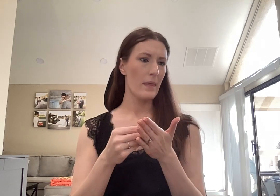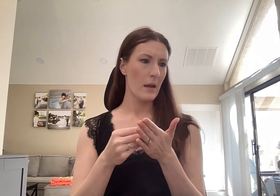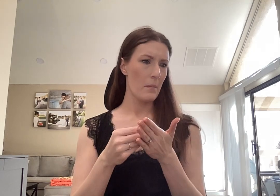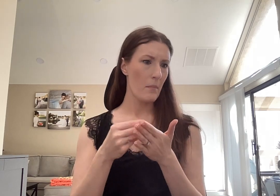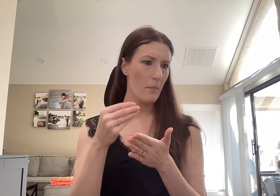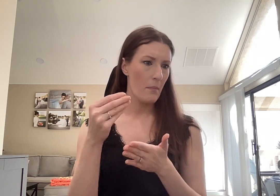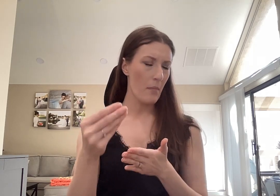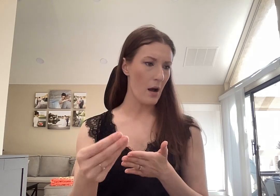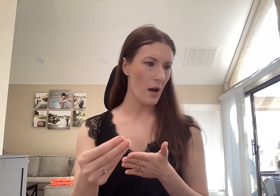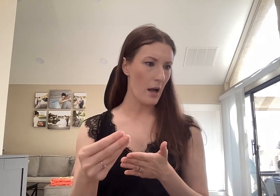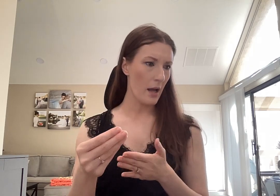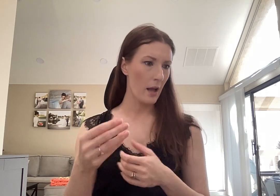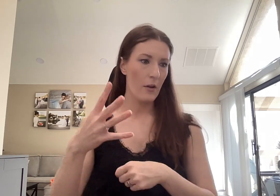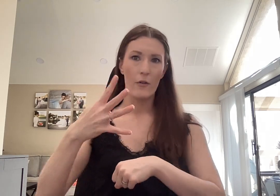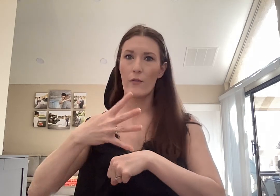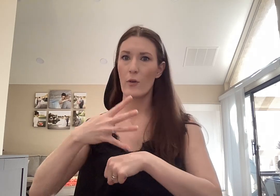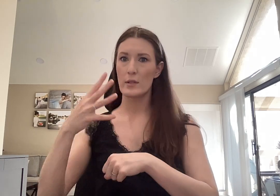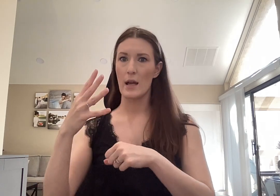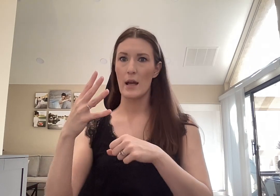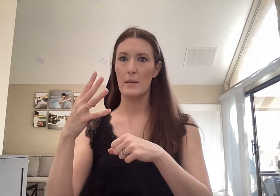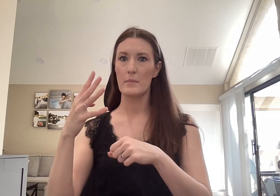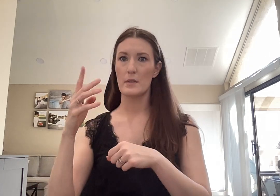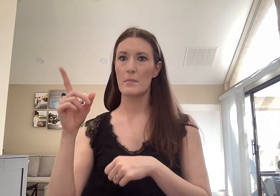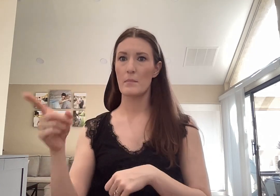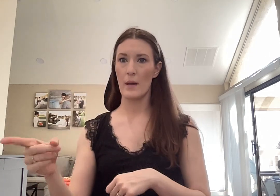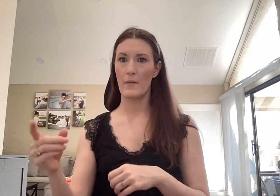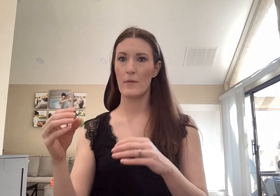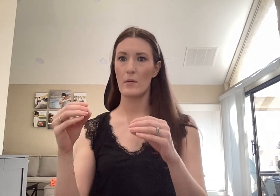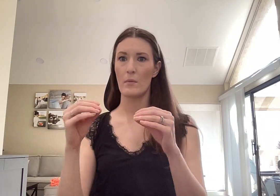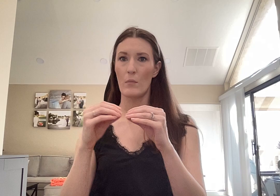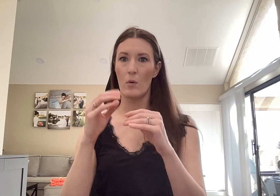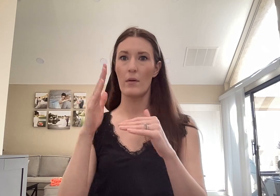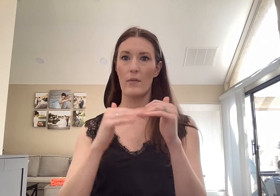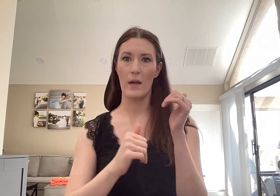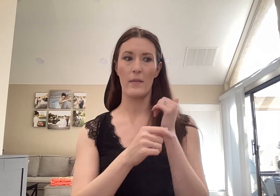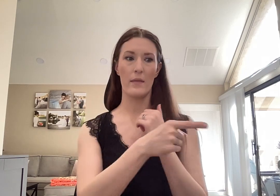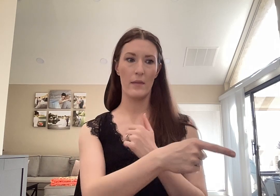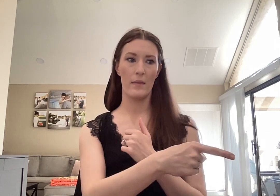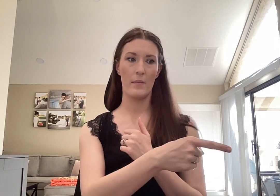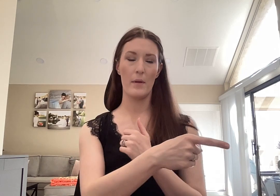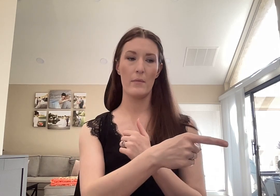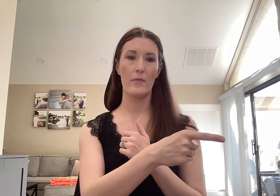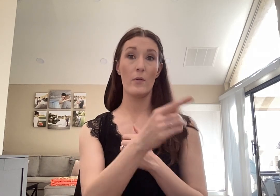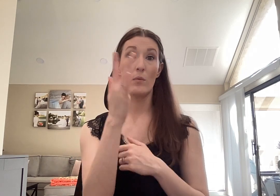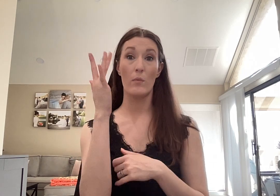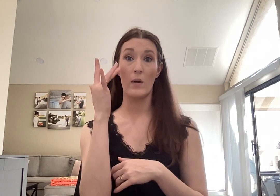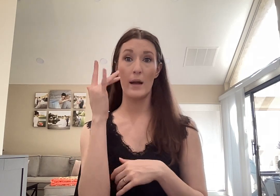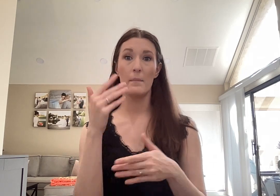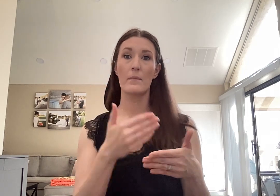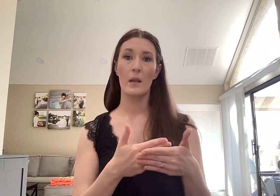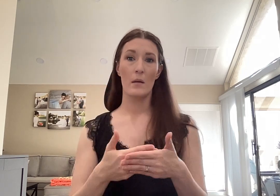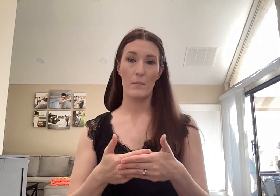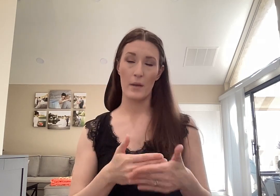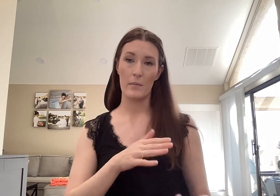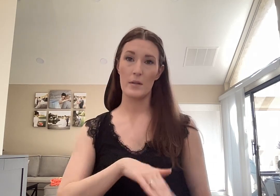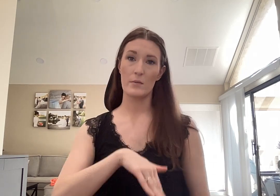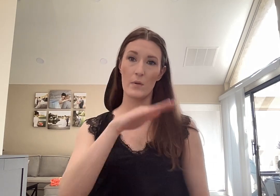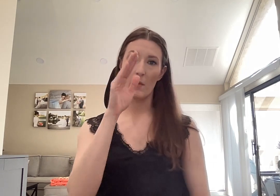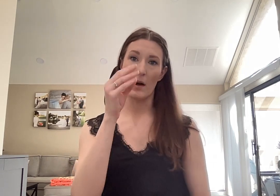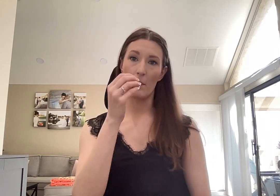They buy 4 times pet food more than baby food. Why? Babies grow up